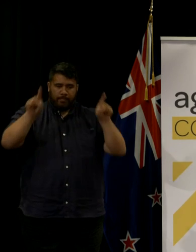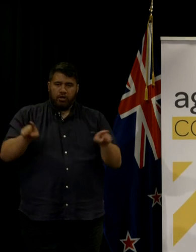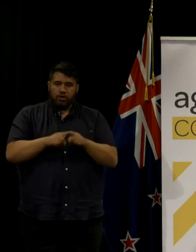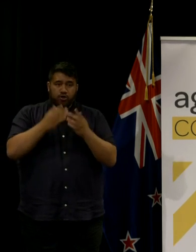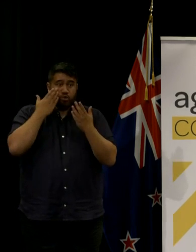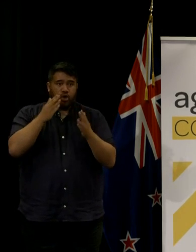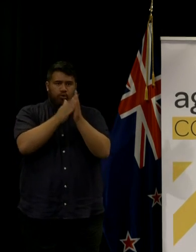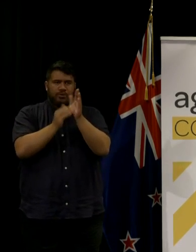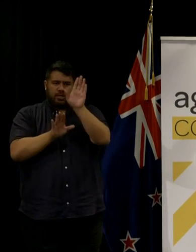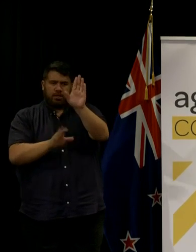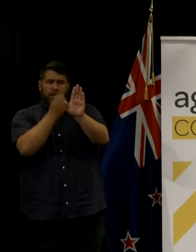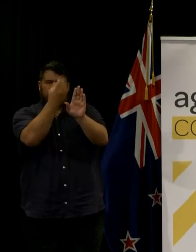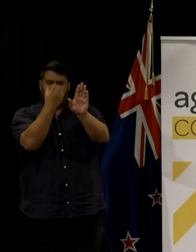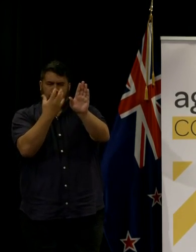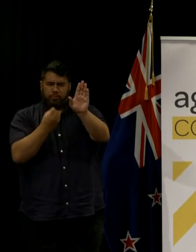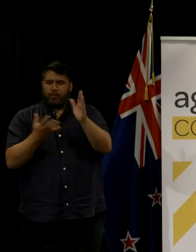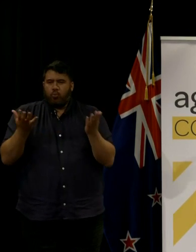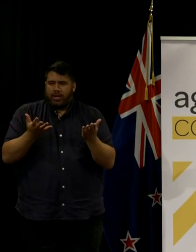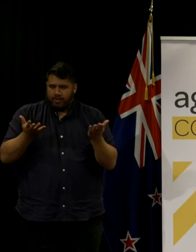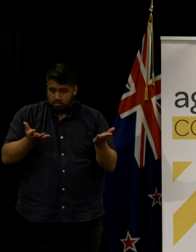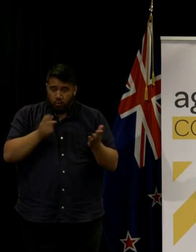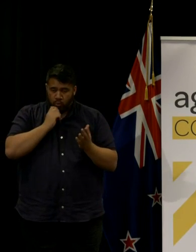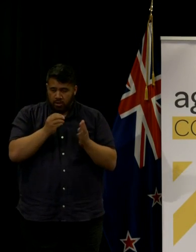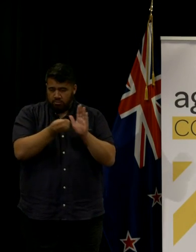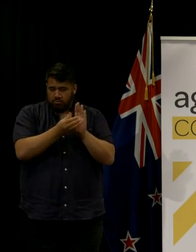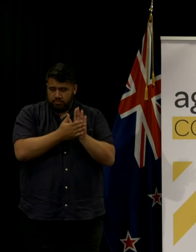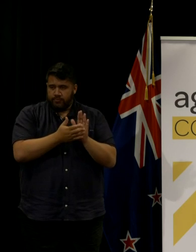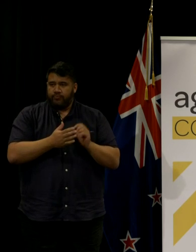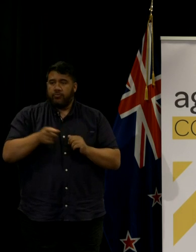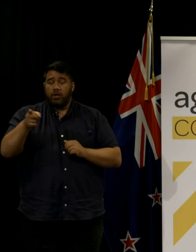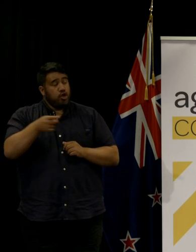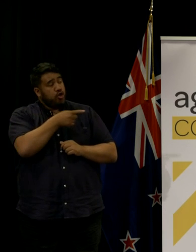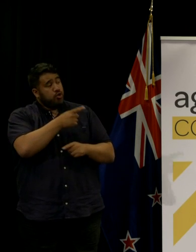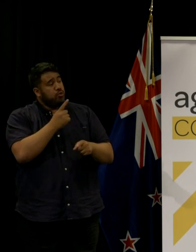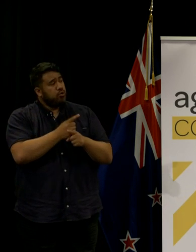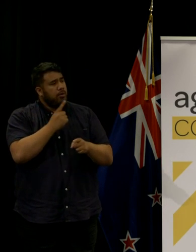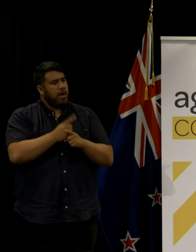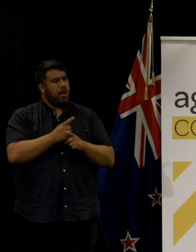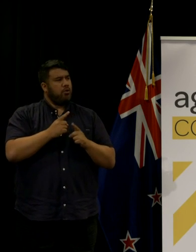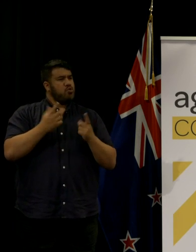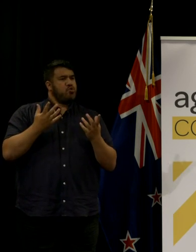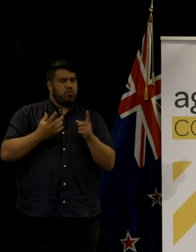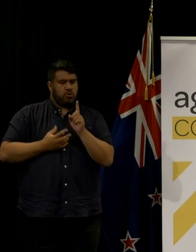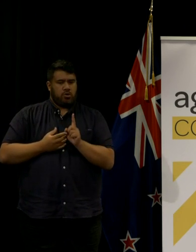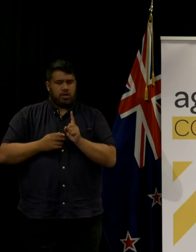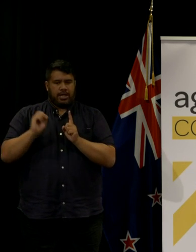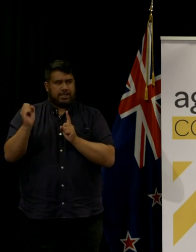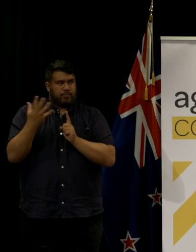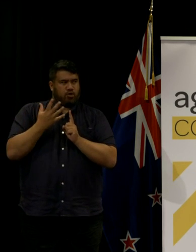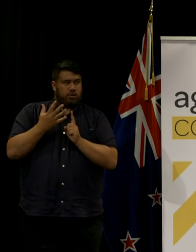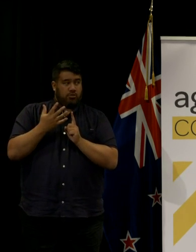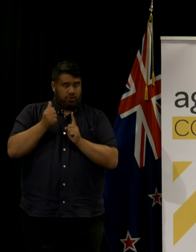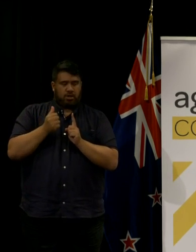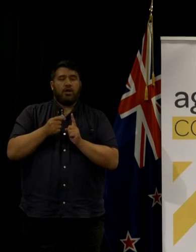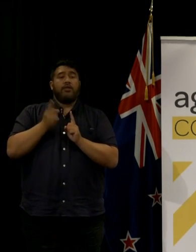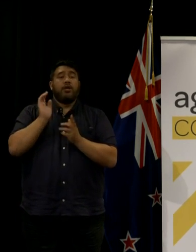region. Sorry, there's a question behind. When you talk about the exposure, you have several times mentioned when there's limited people that are presenting at hospital.